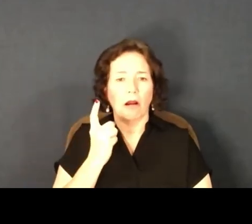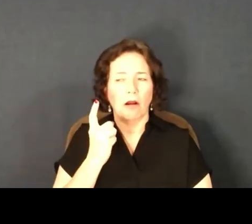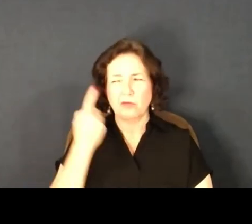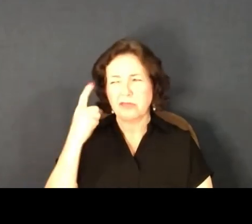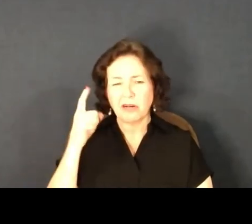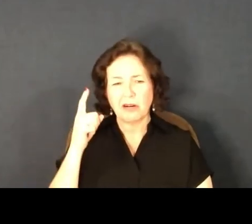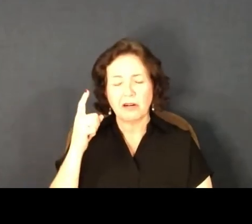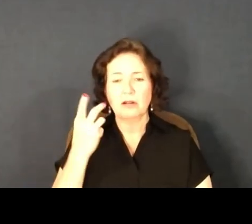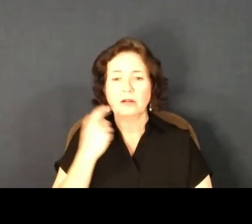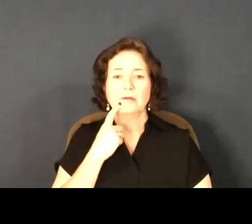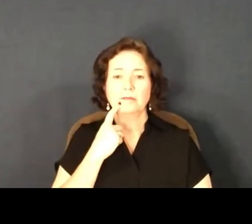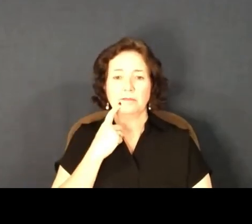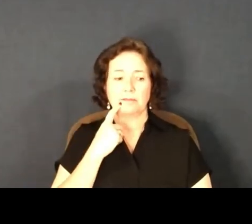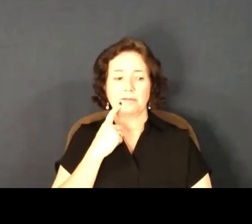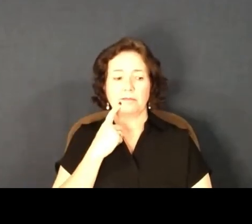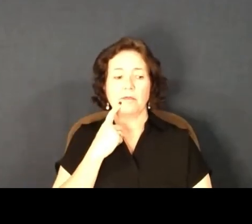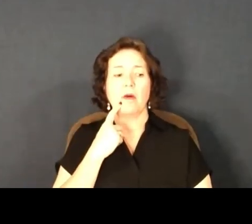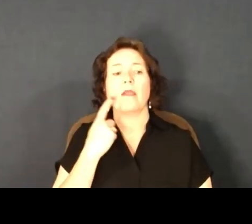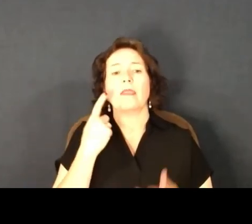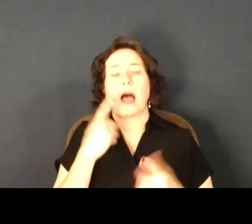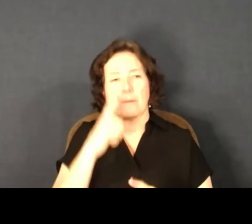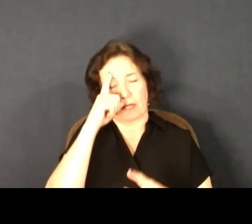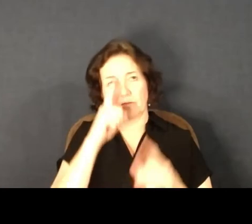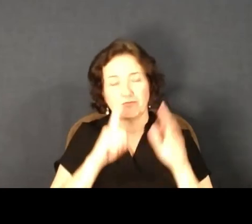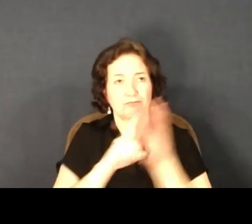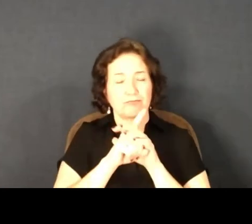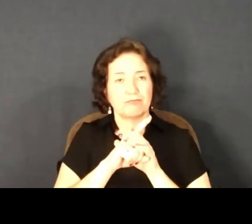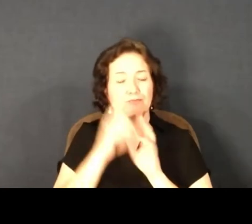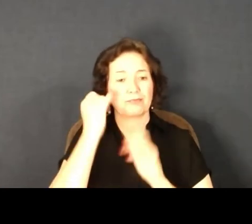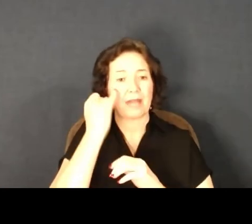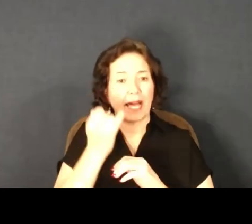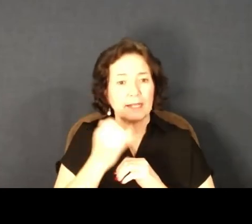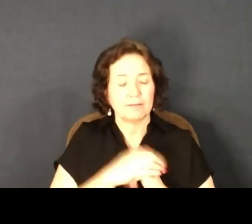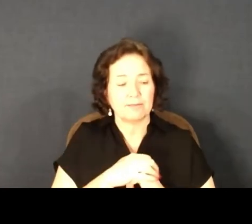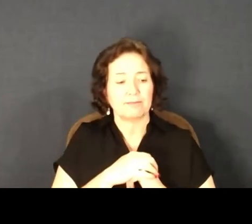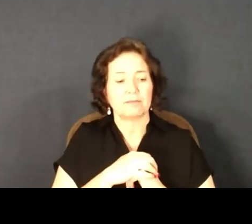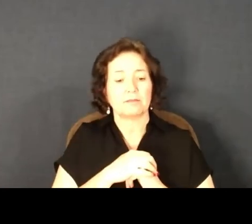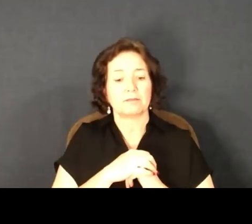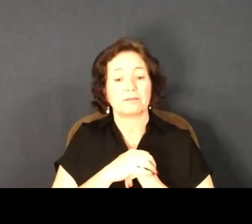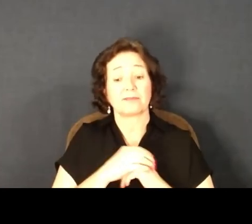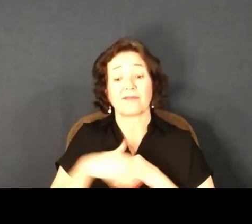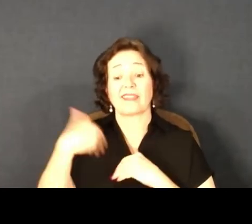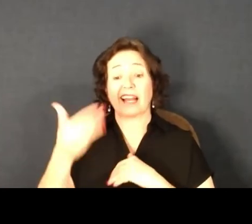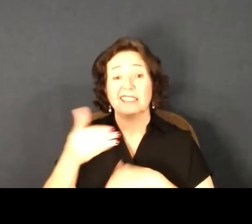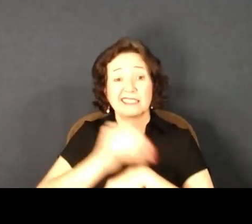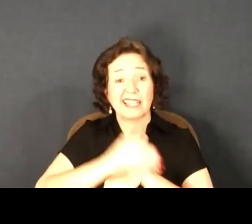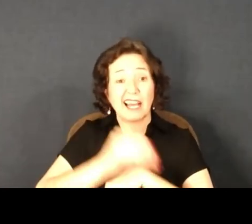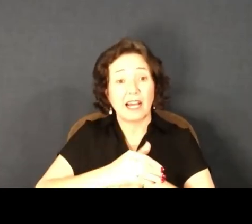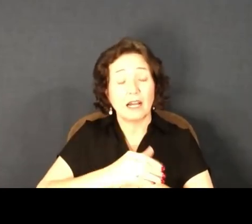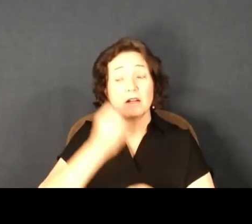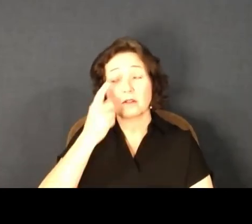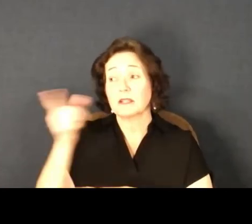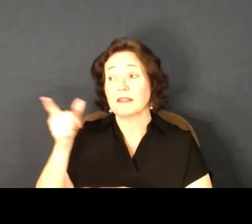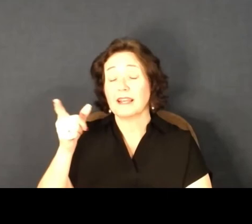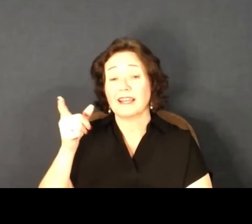And the violinista had an idea. So the next night, when he came to dinner, he